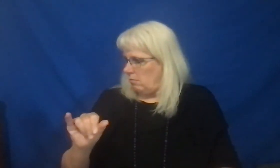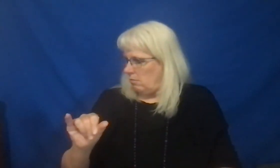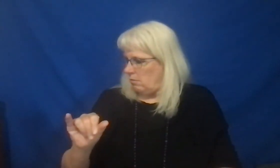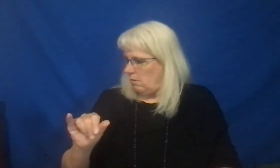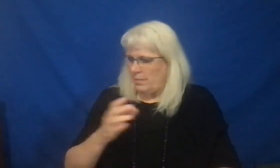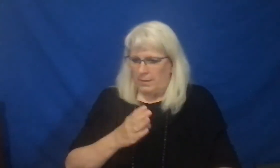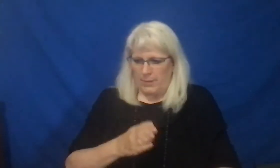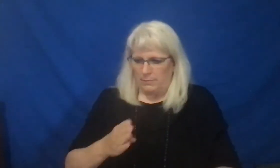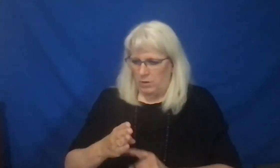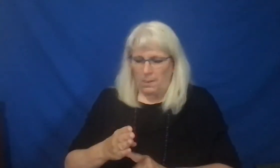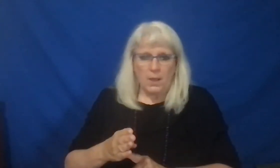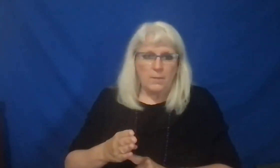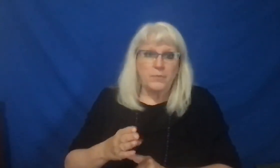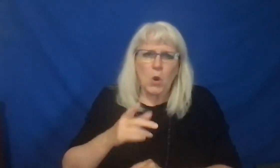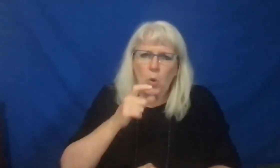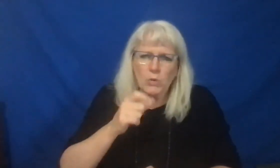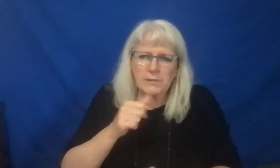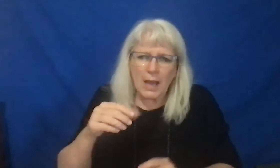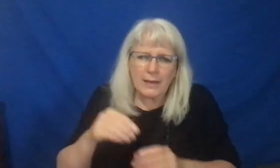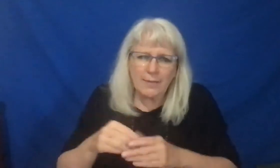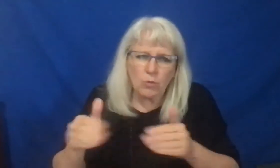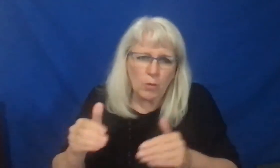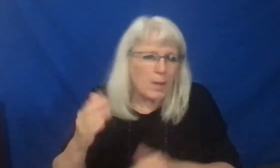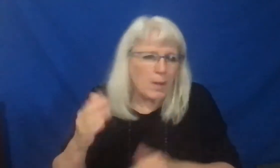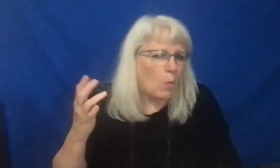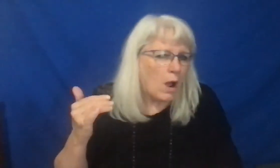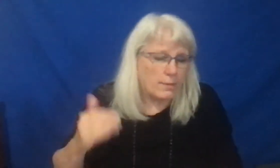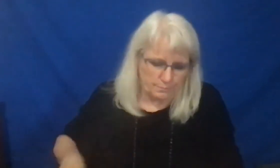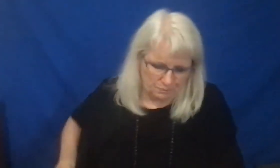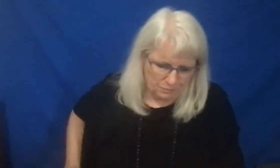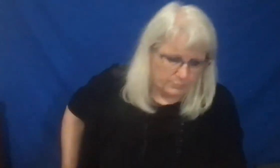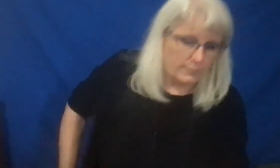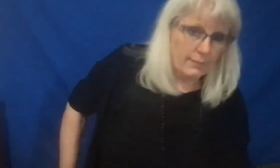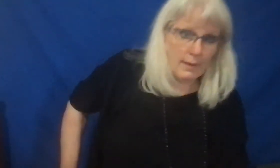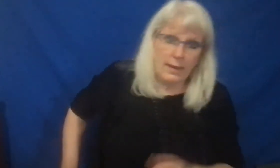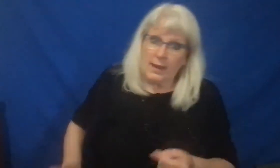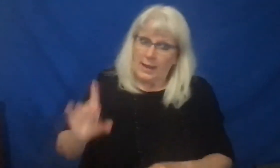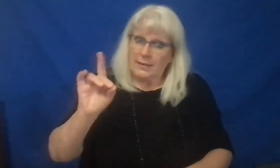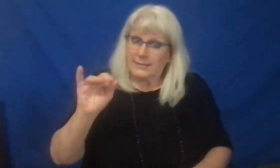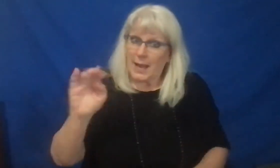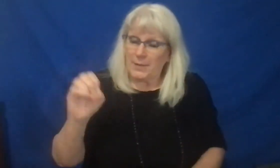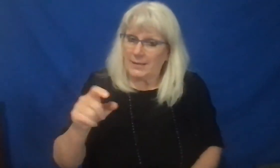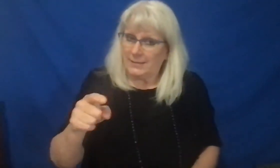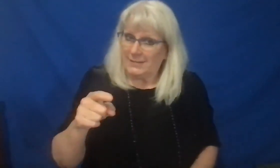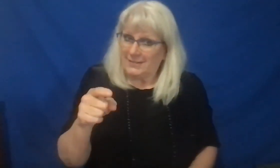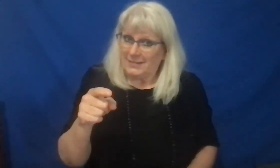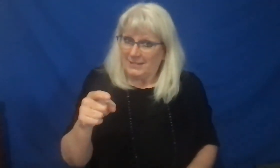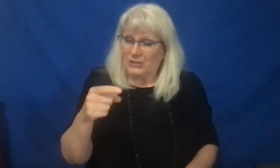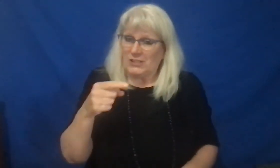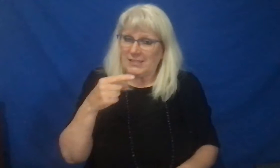not in the room and why. I remember the first time I heard Debbie say this, it stuck with me forever, right? Do I consider